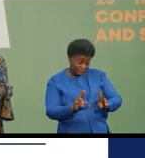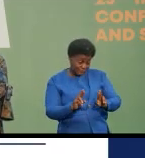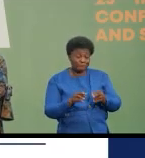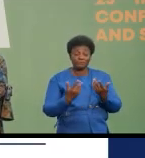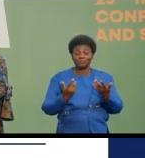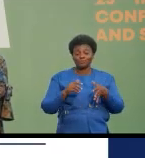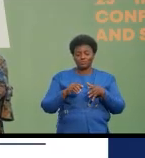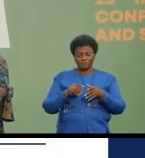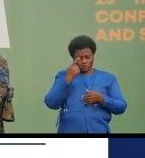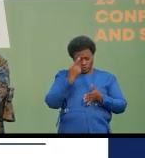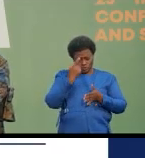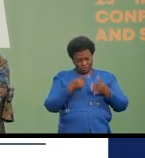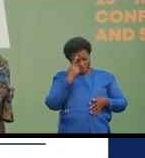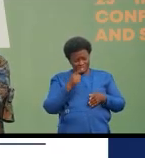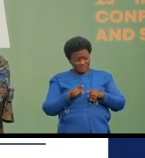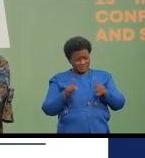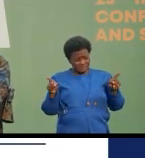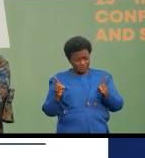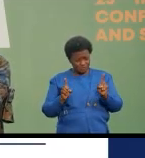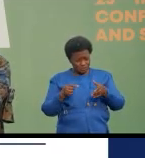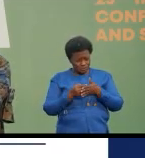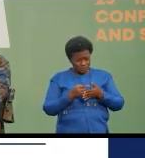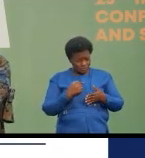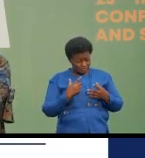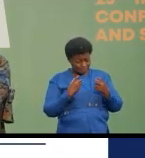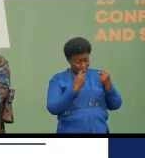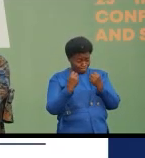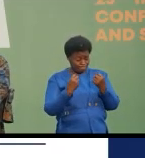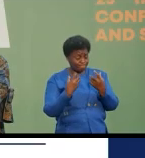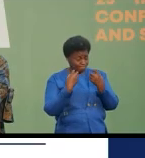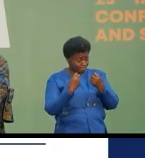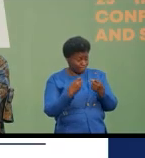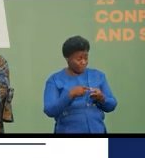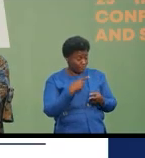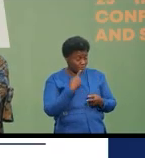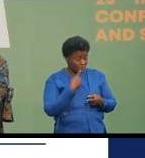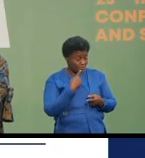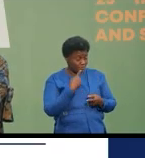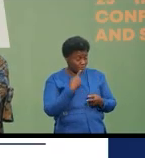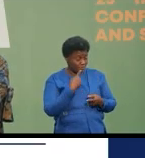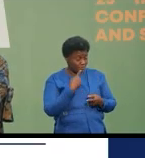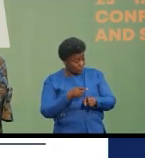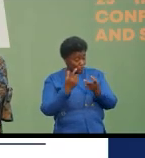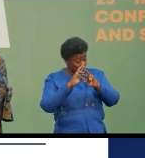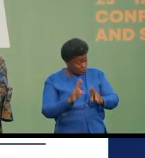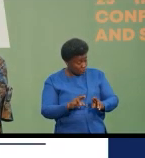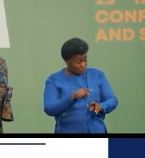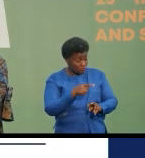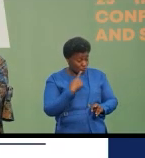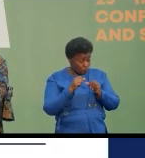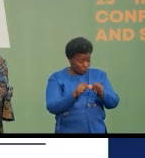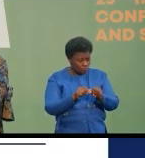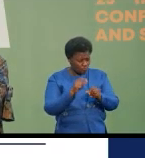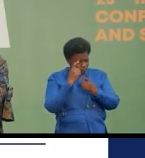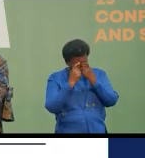do differently? How do we need to get more efficient? So those questions, I hope that we can continue to reflect on